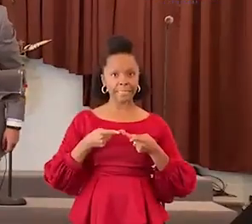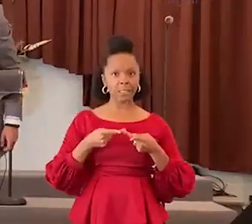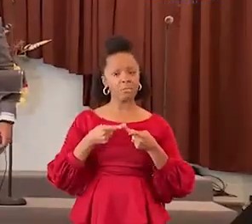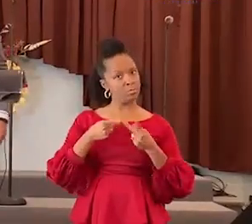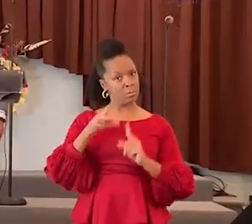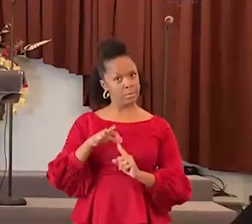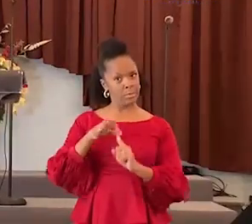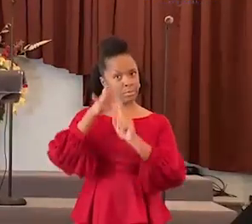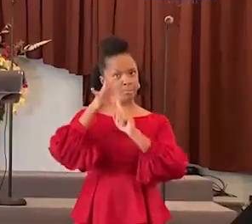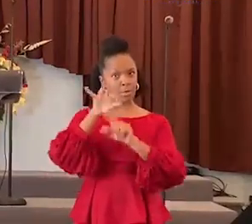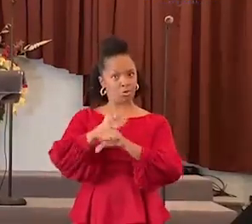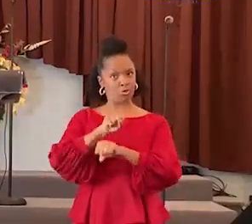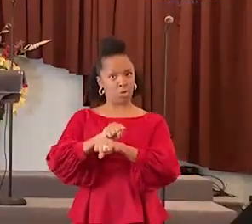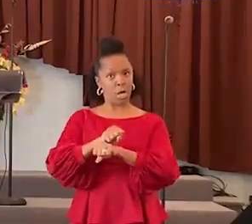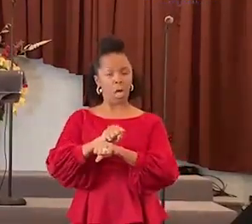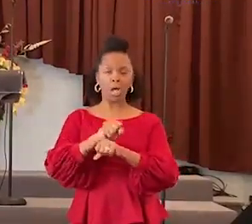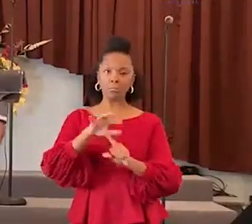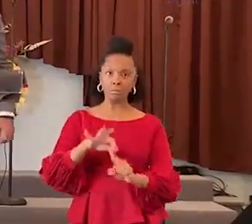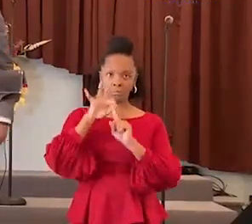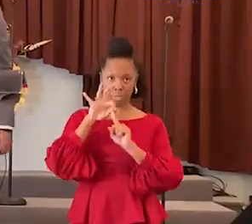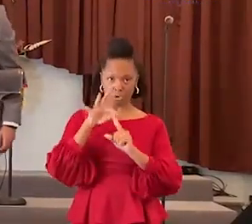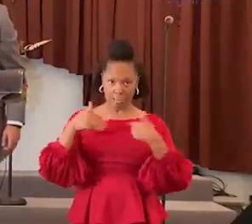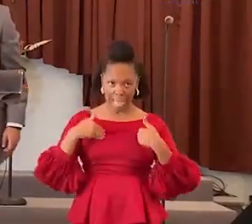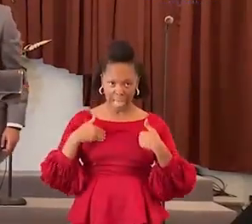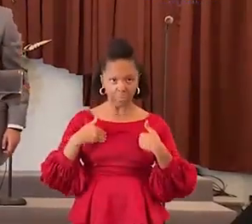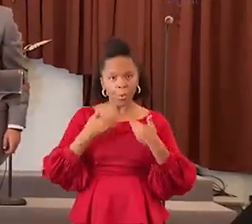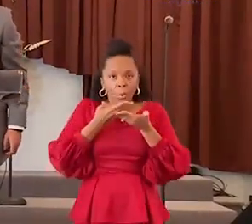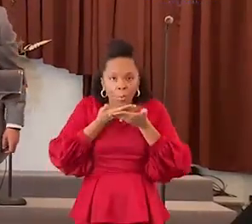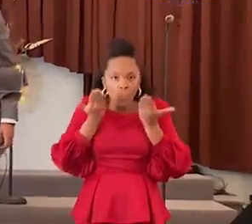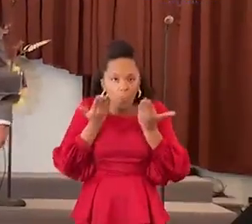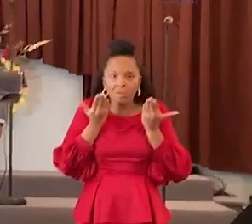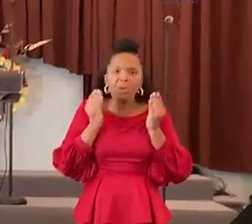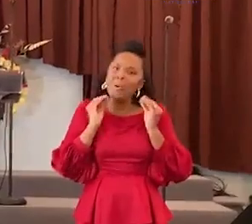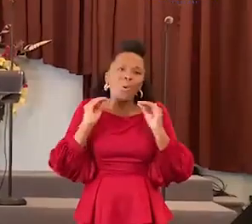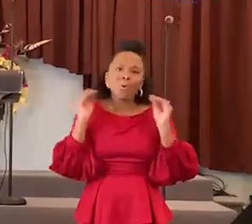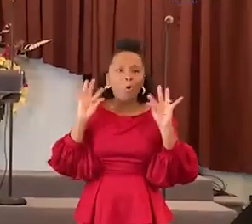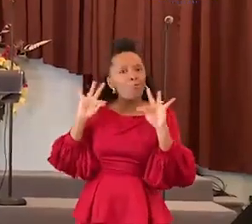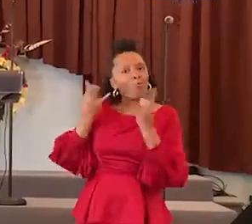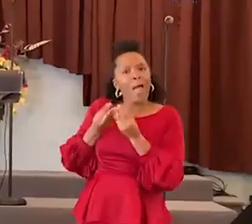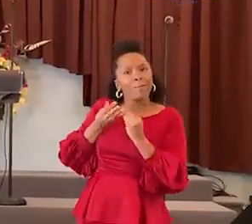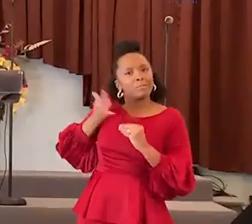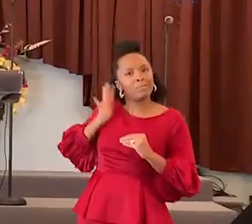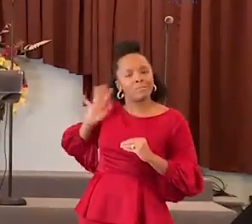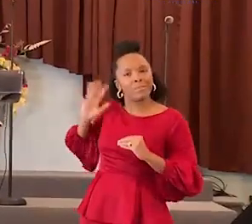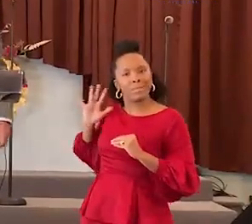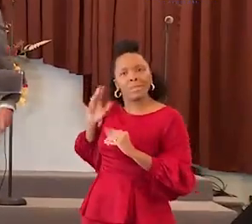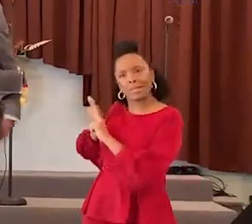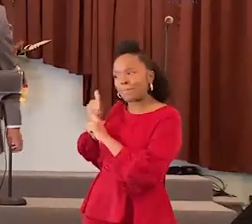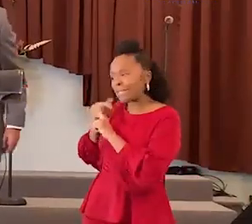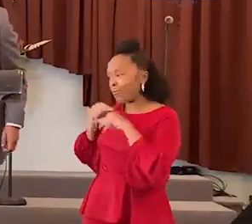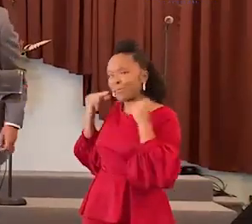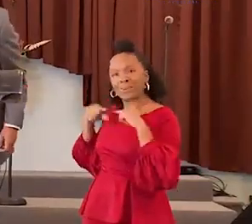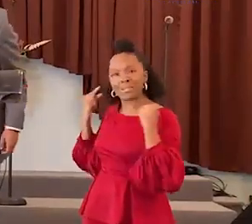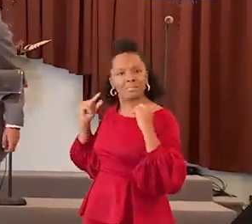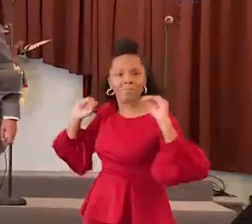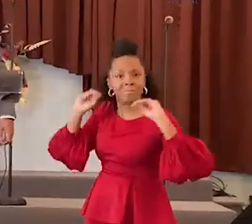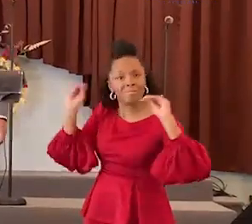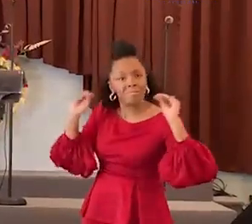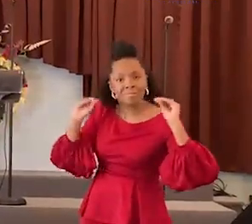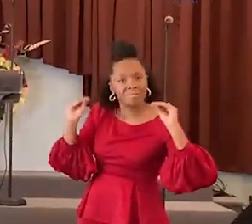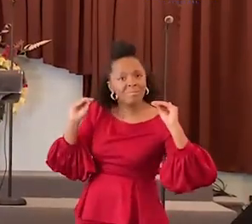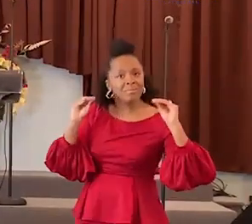not have any title, no religious pedigree. He had no judgment. He did not